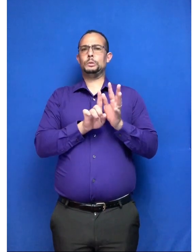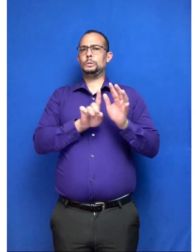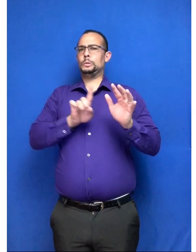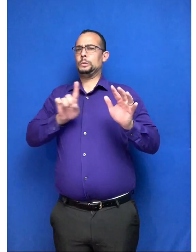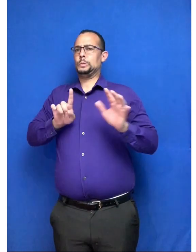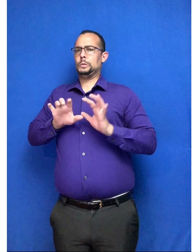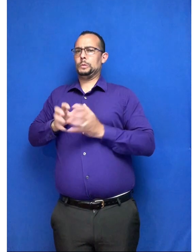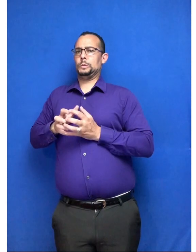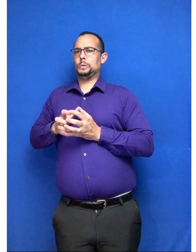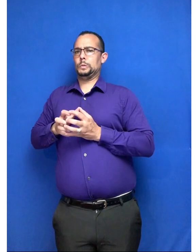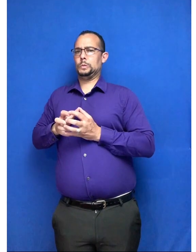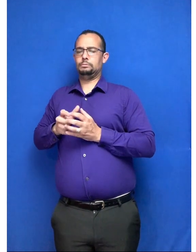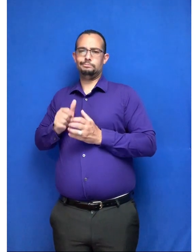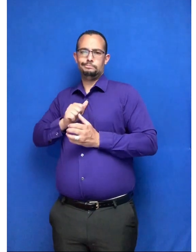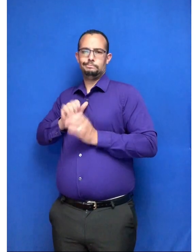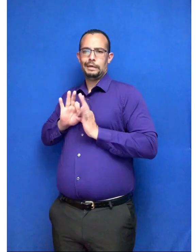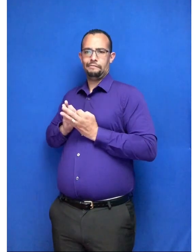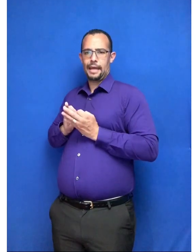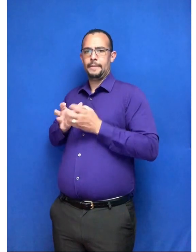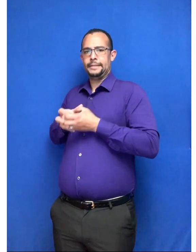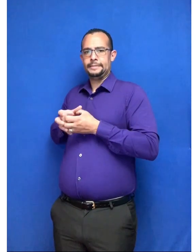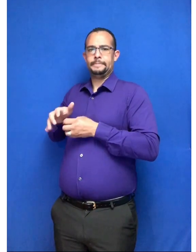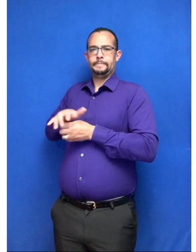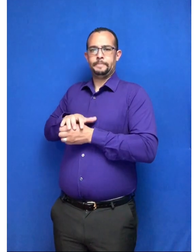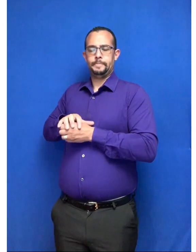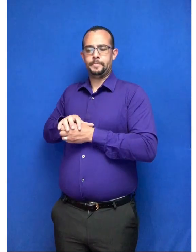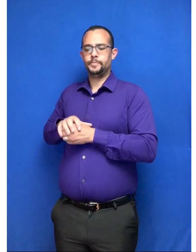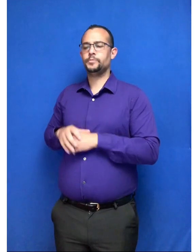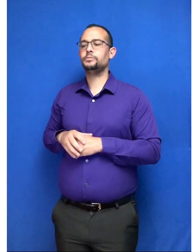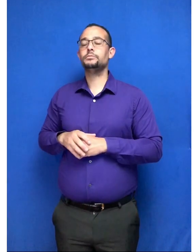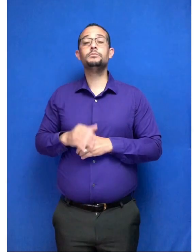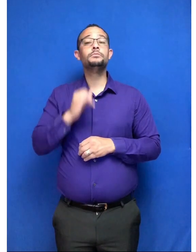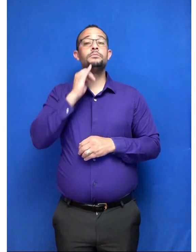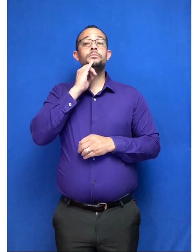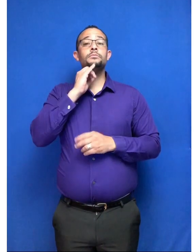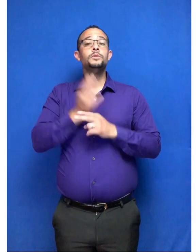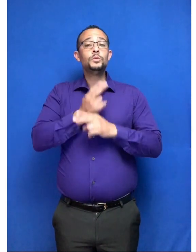Anyone over the age of 2 should use a cloth face covering.